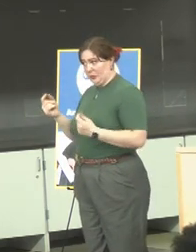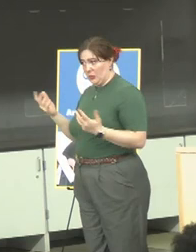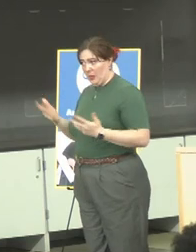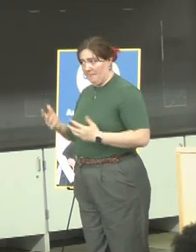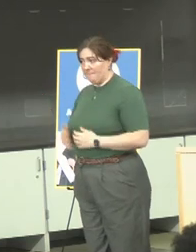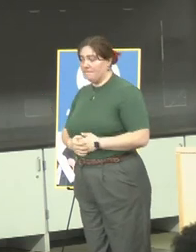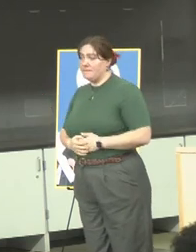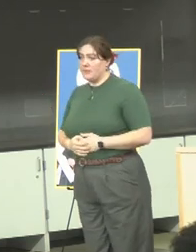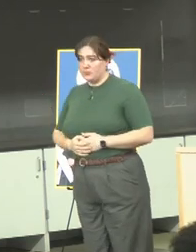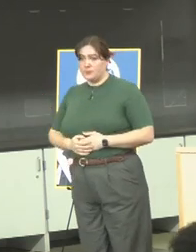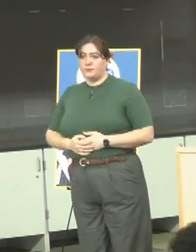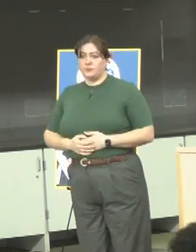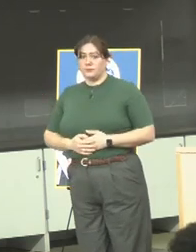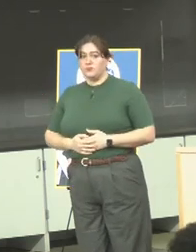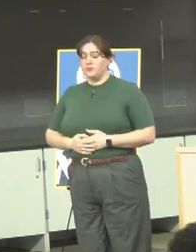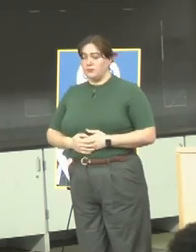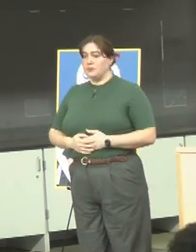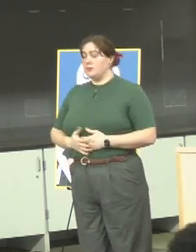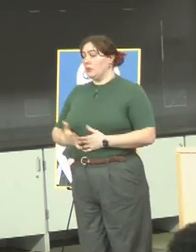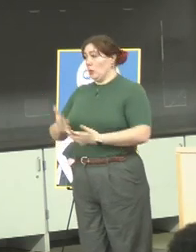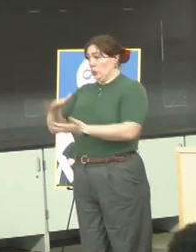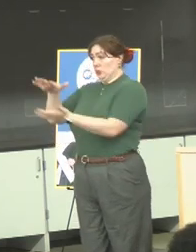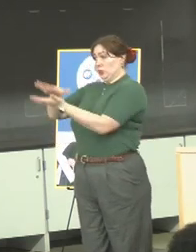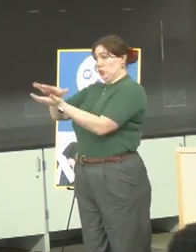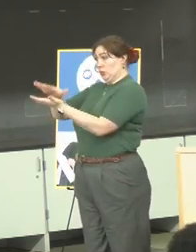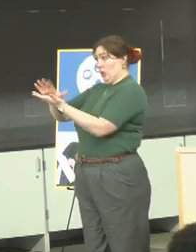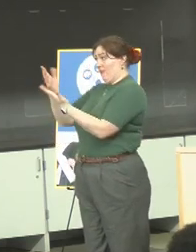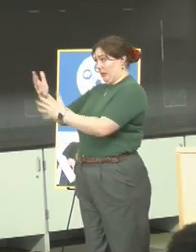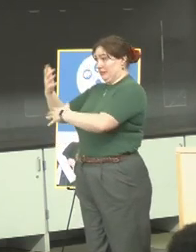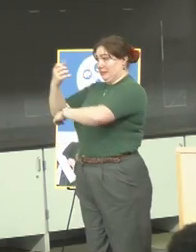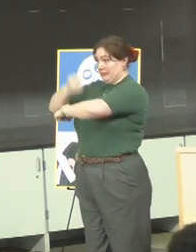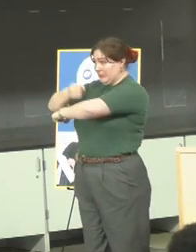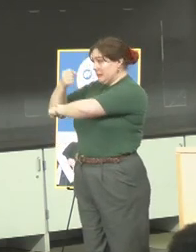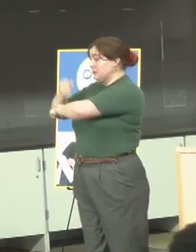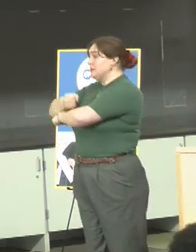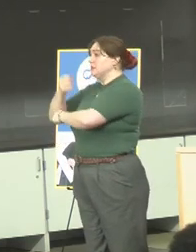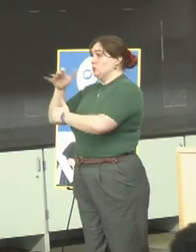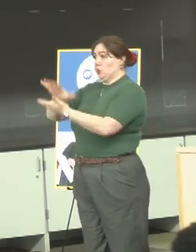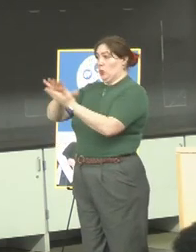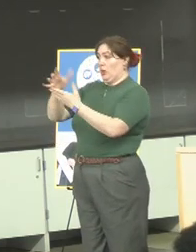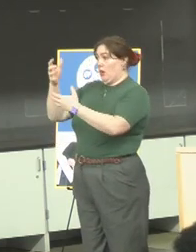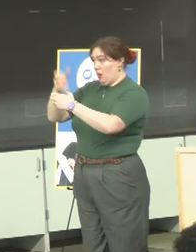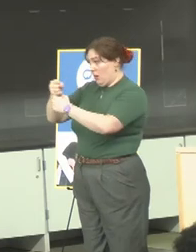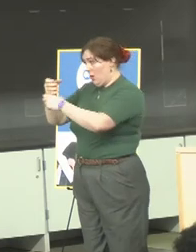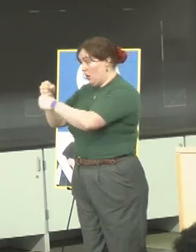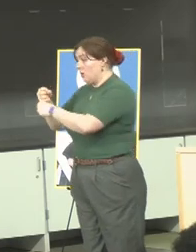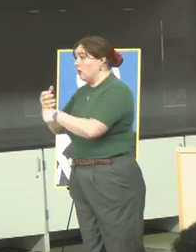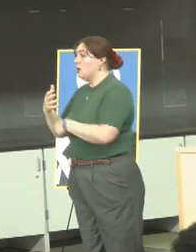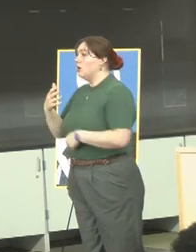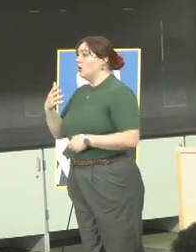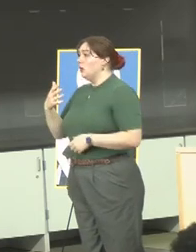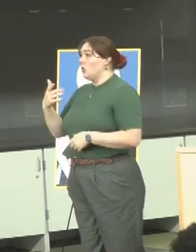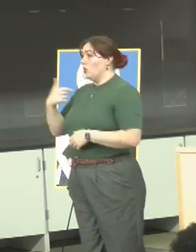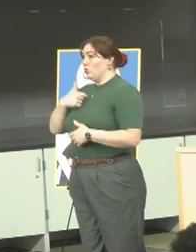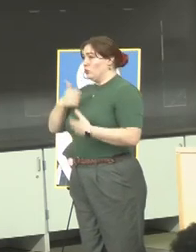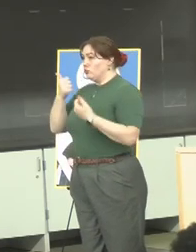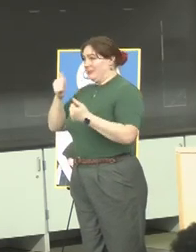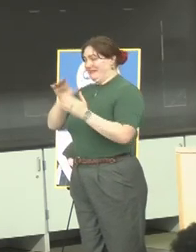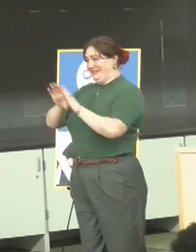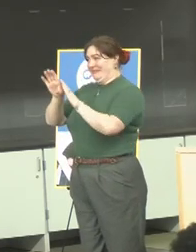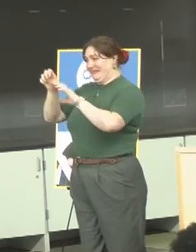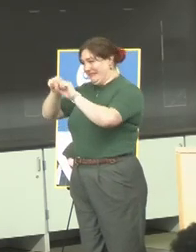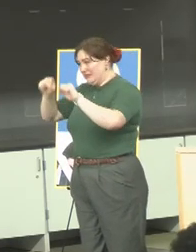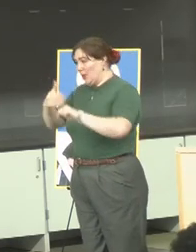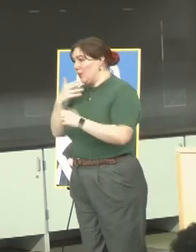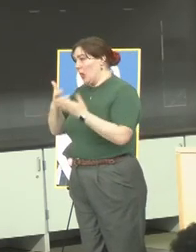So the after school closures, school consolidations, trying to create this system of well-resourced schools, no, the